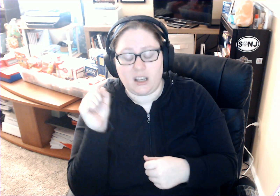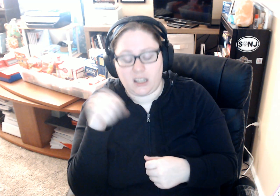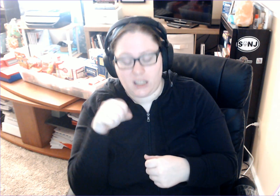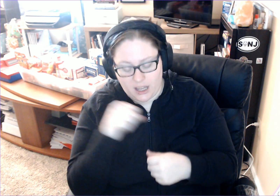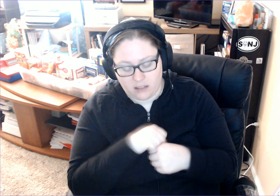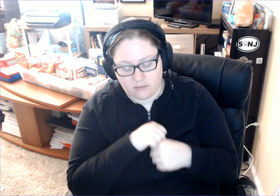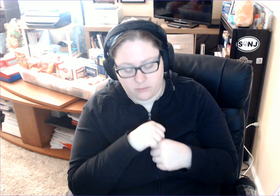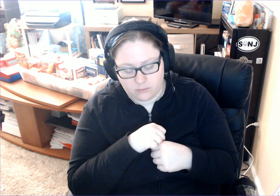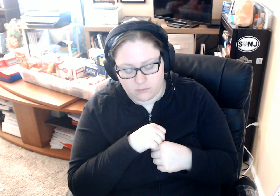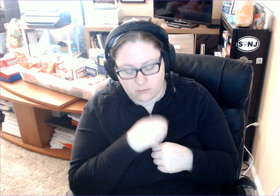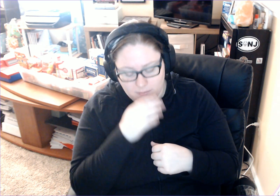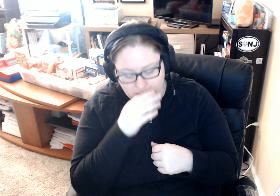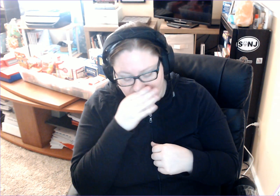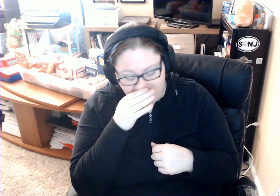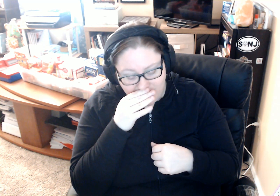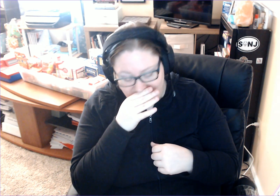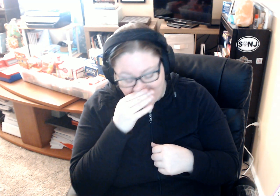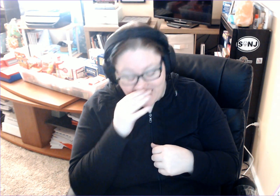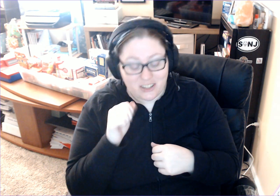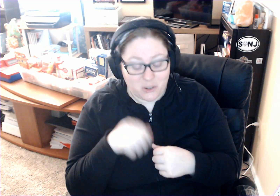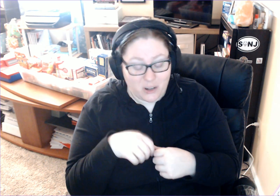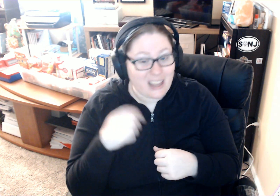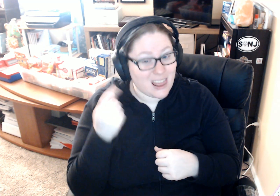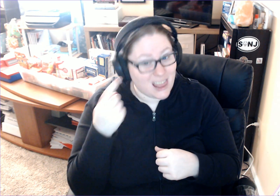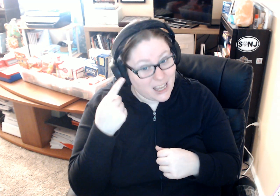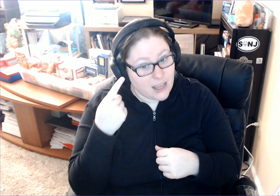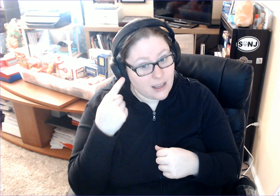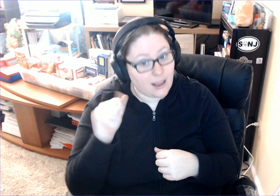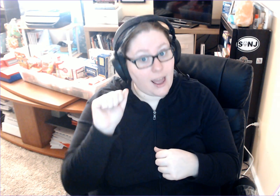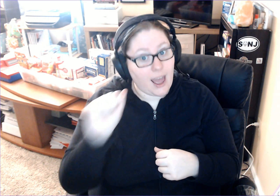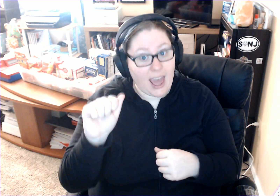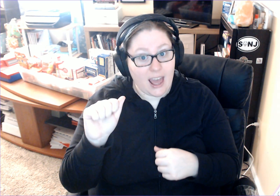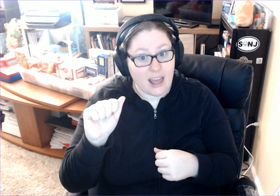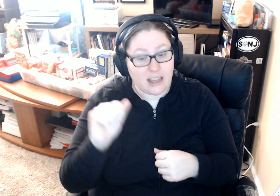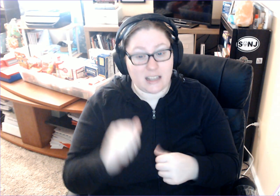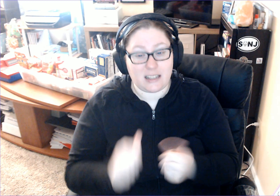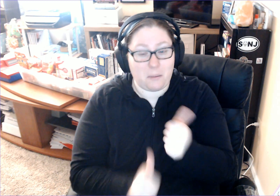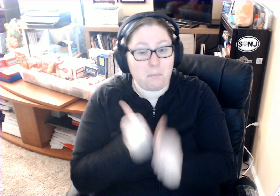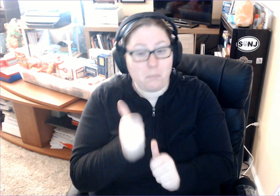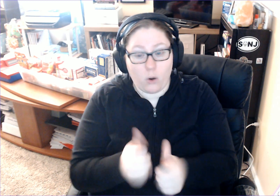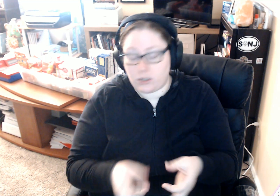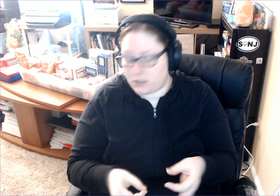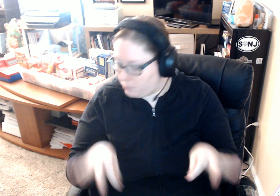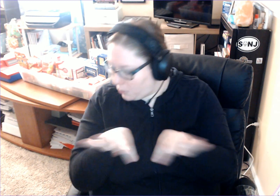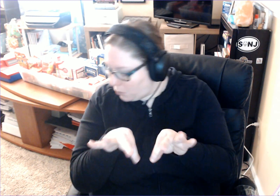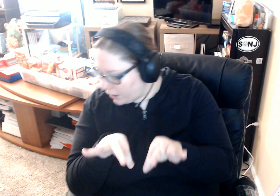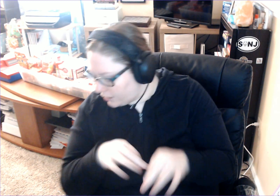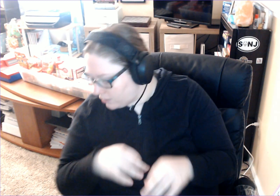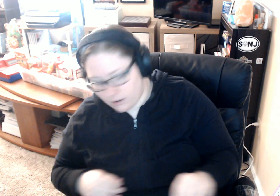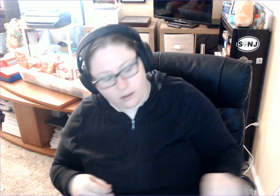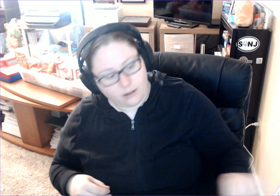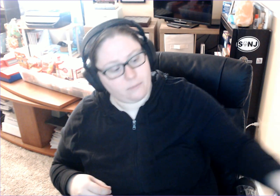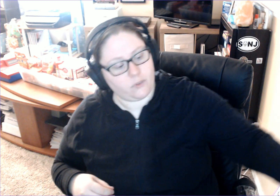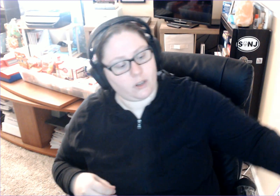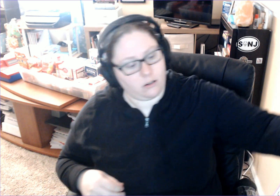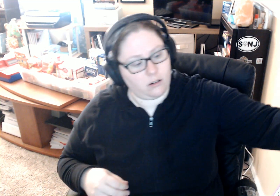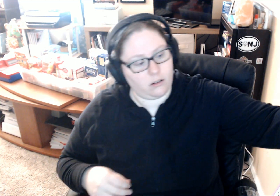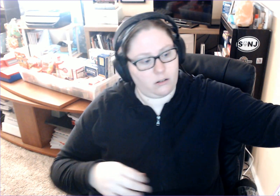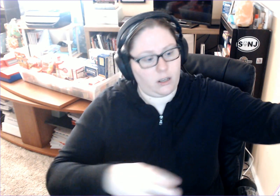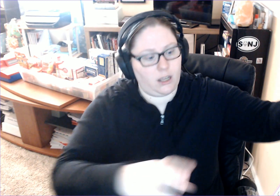Yeah. So I think A is the most important. Okay?